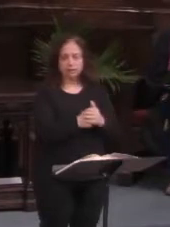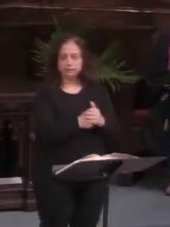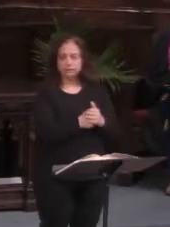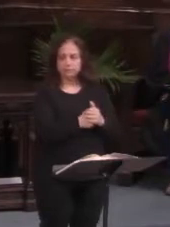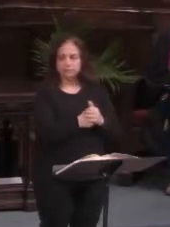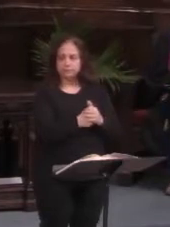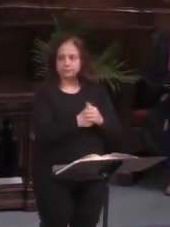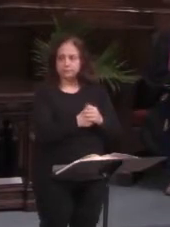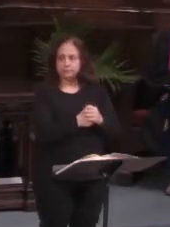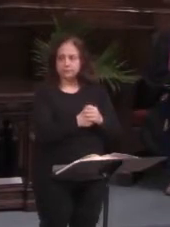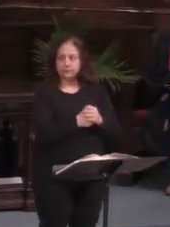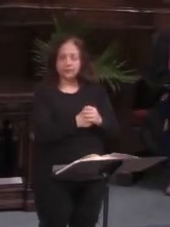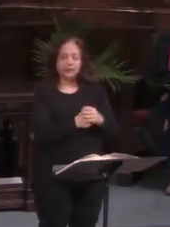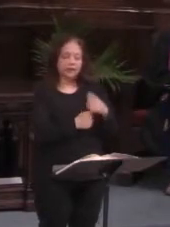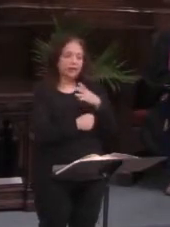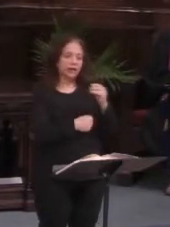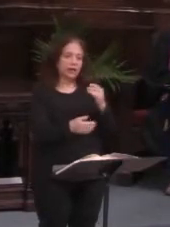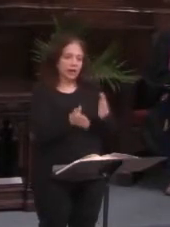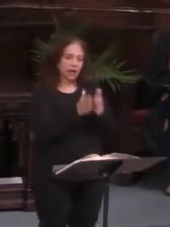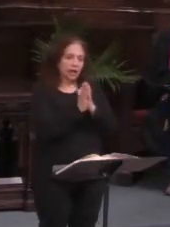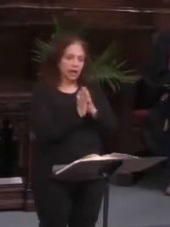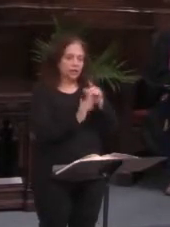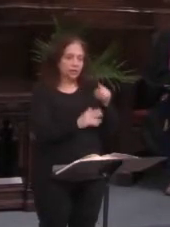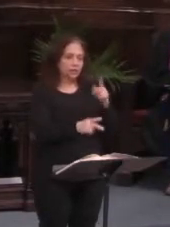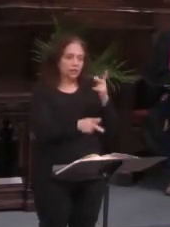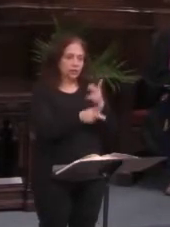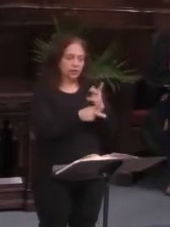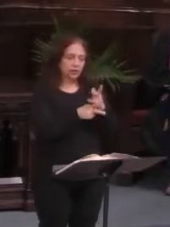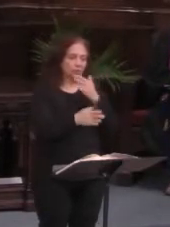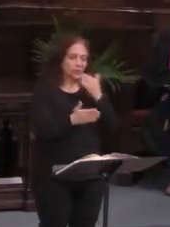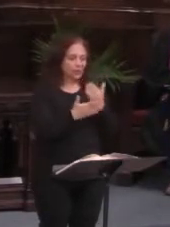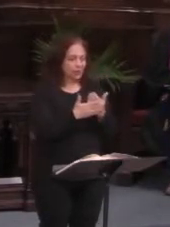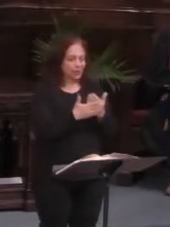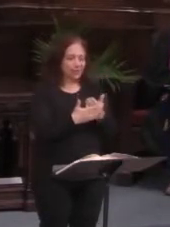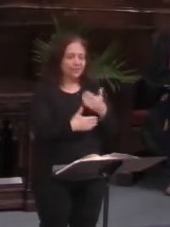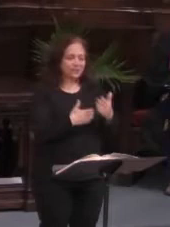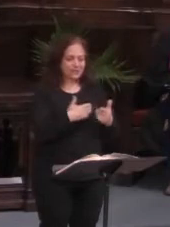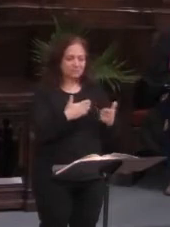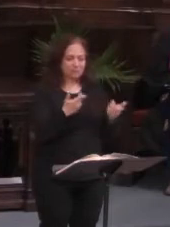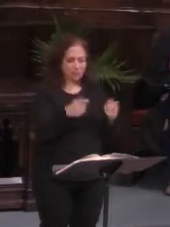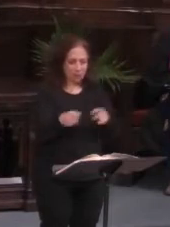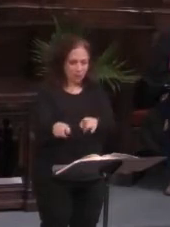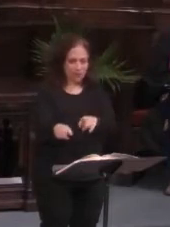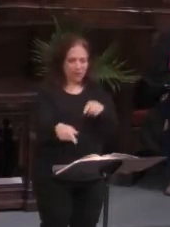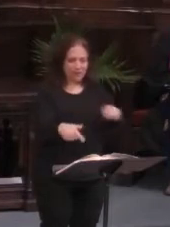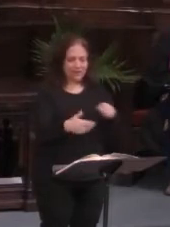well. And I would ask that you keep the goodness rolling this week.